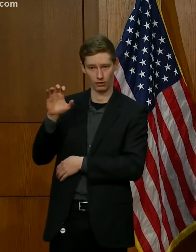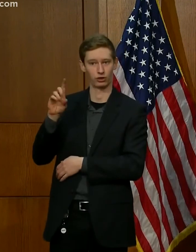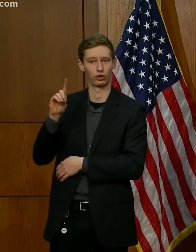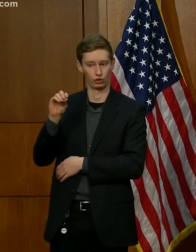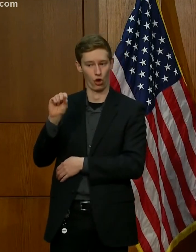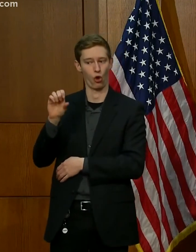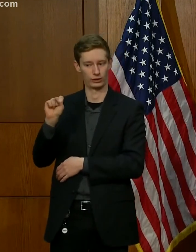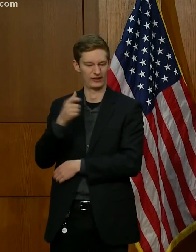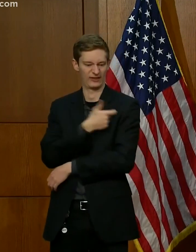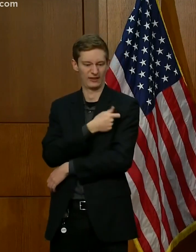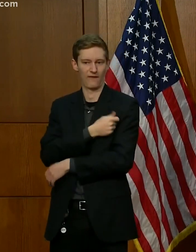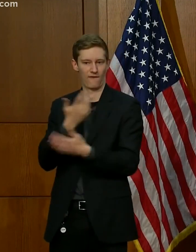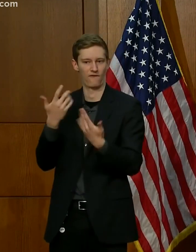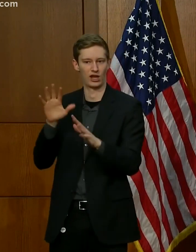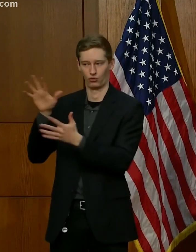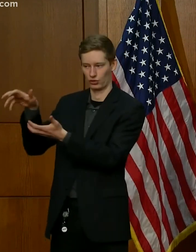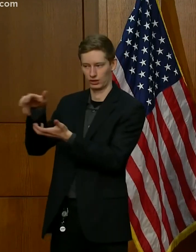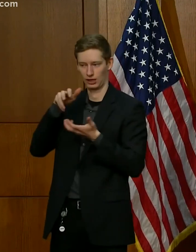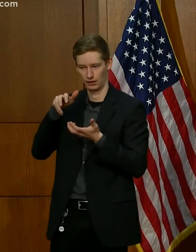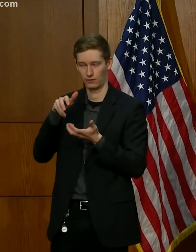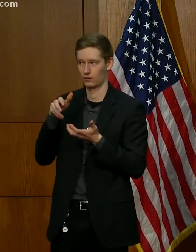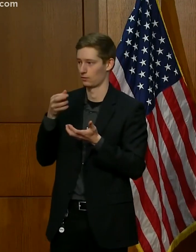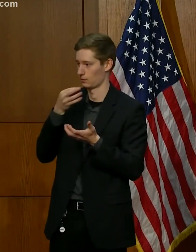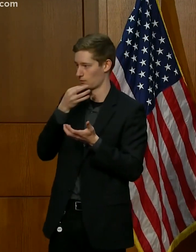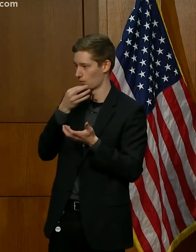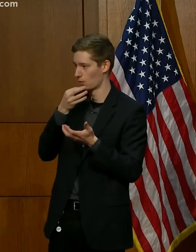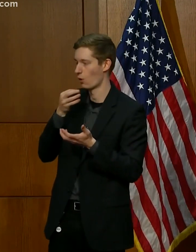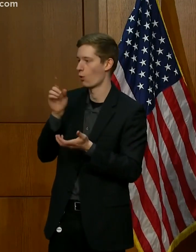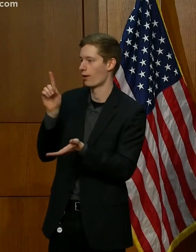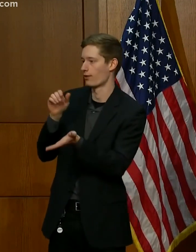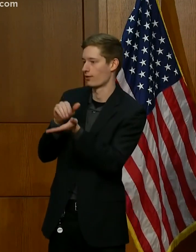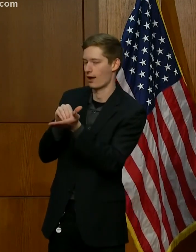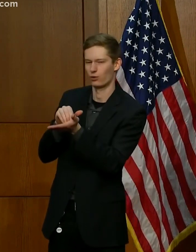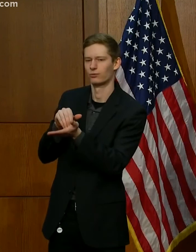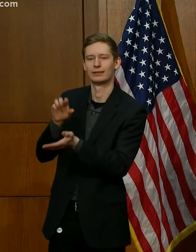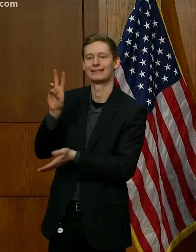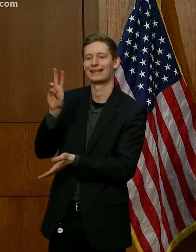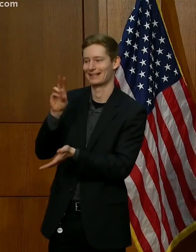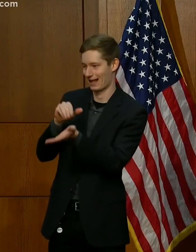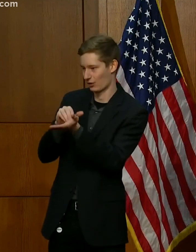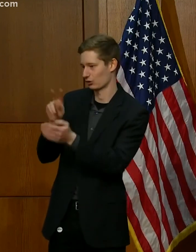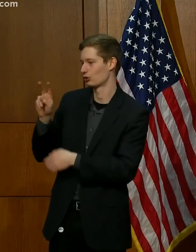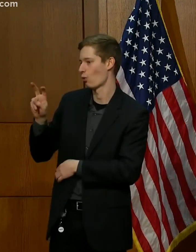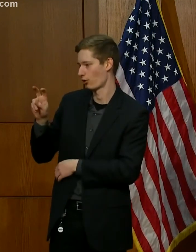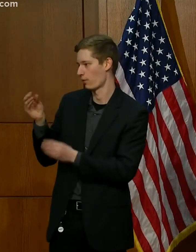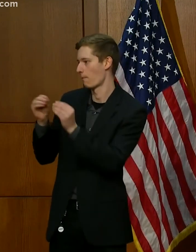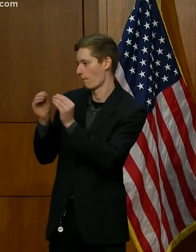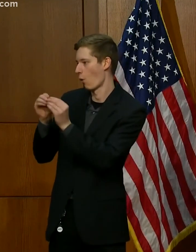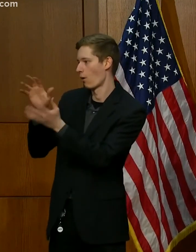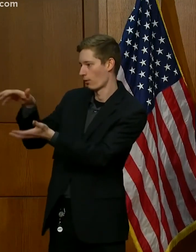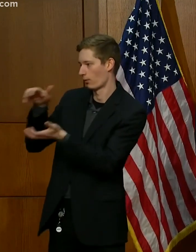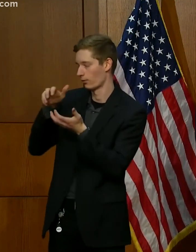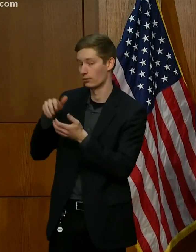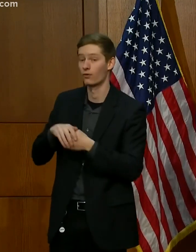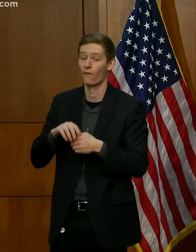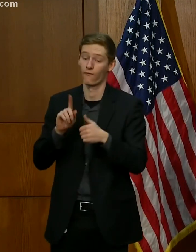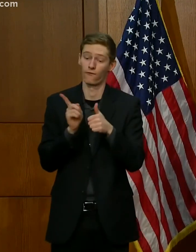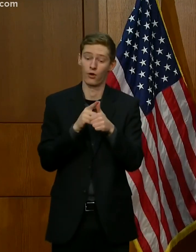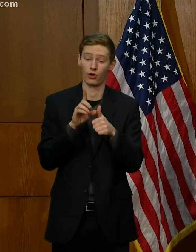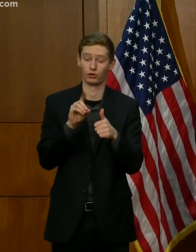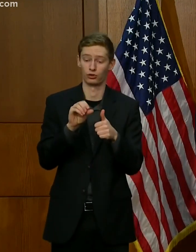we've requested, and I believe we will receive another 6,200 next week. So they've been doing first doses for the first